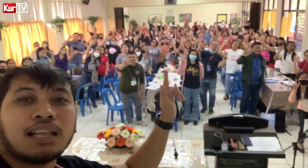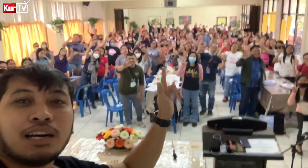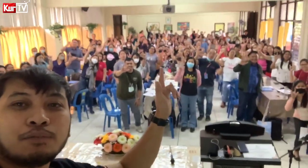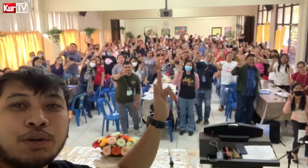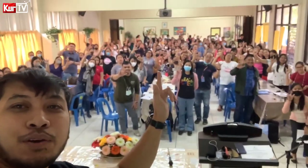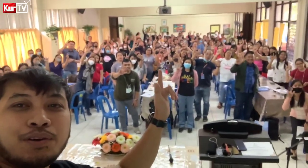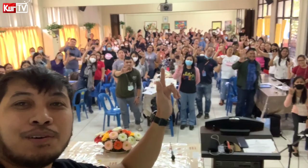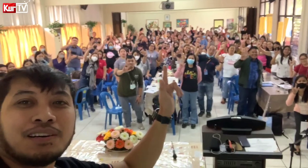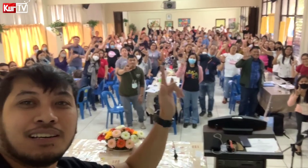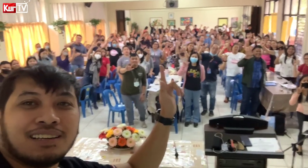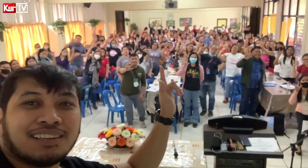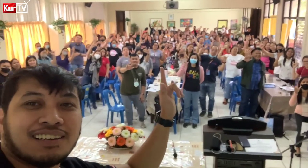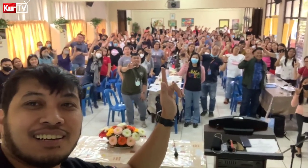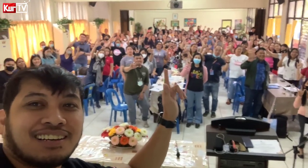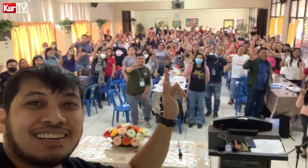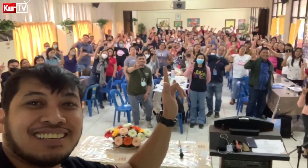Welcome to